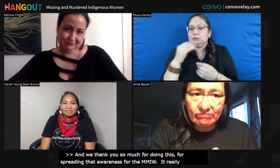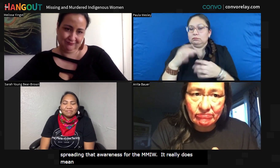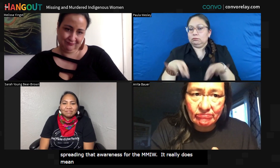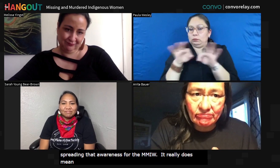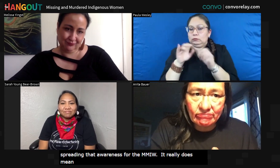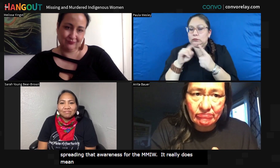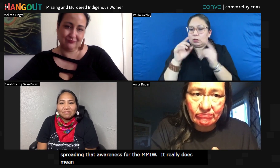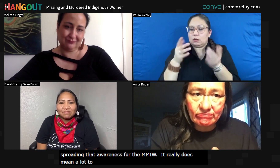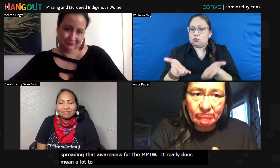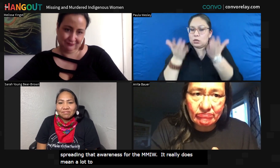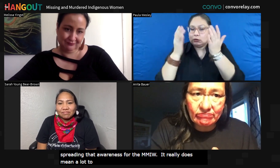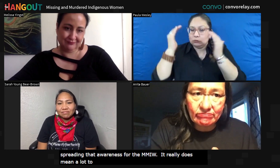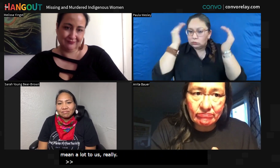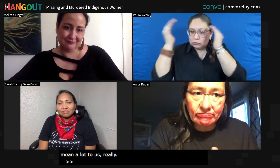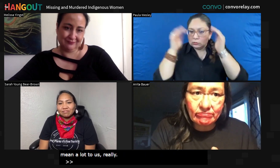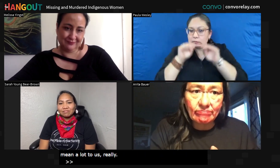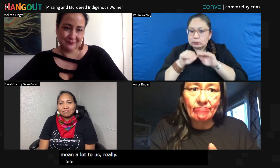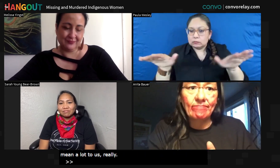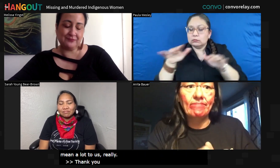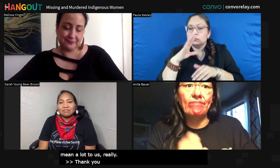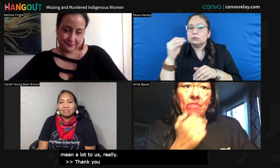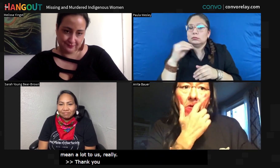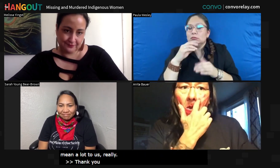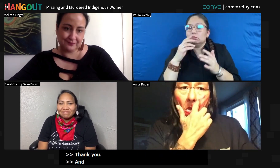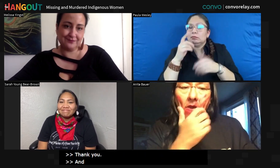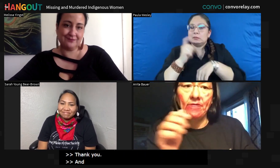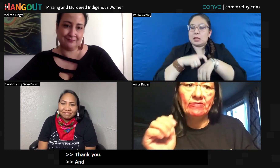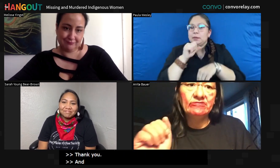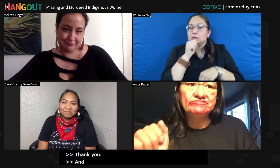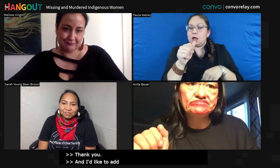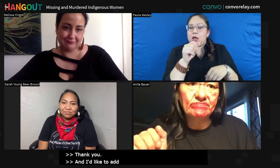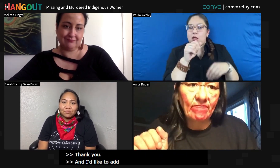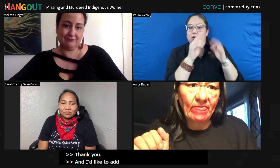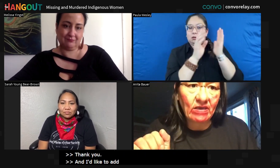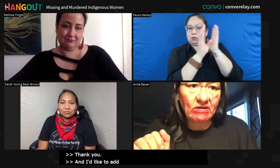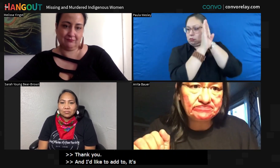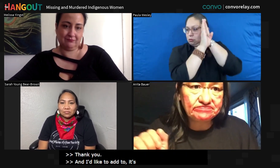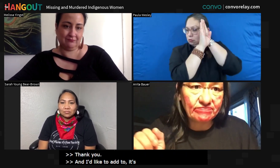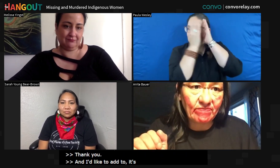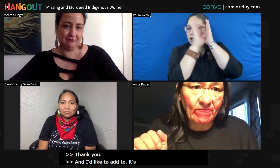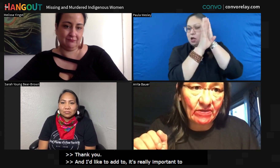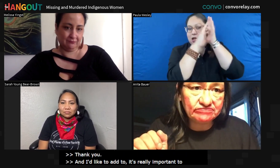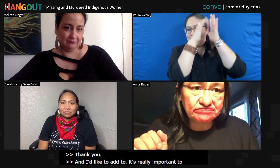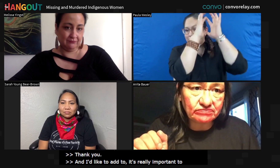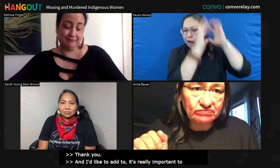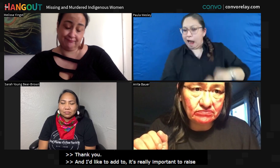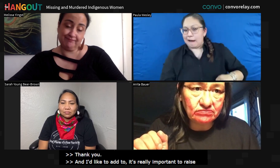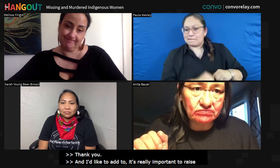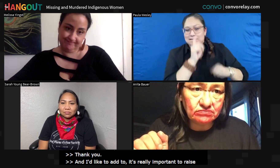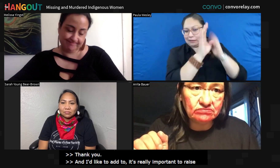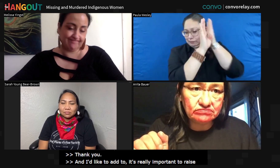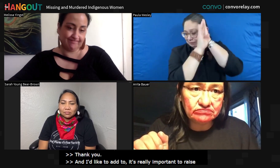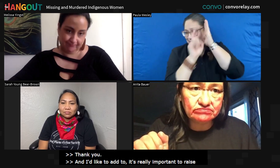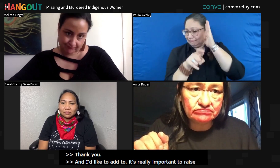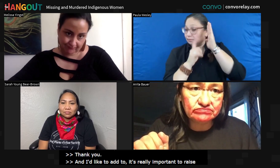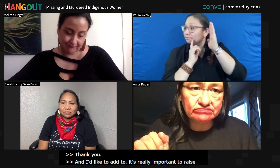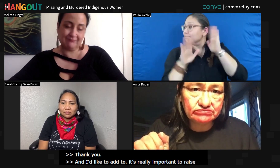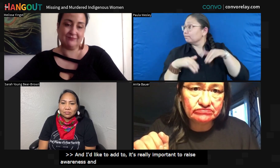add it's really important to raise awareness and spread the word. And don't ever let's break down